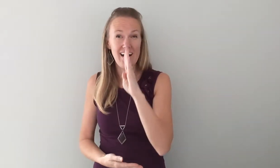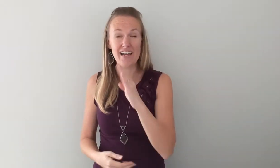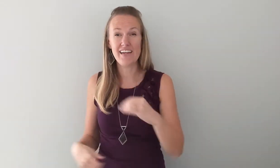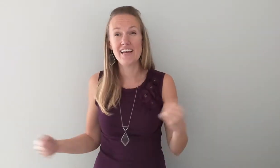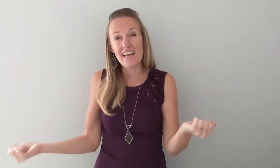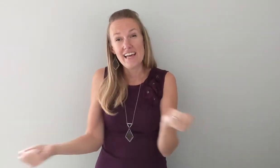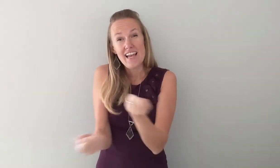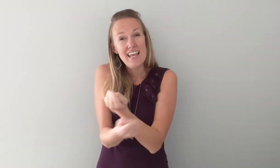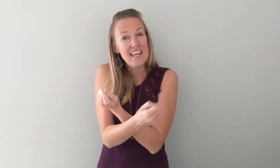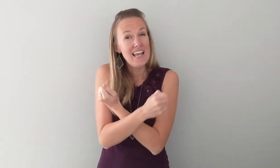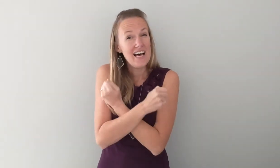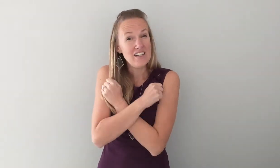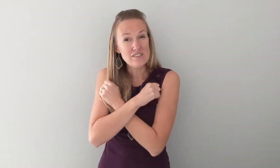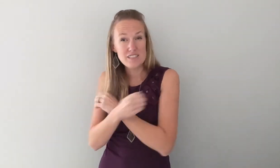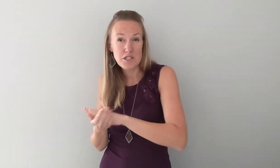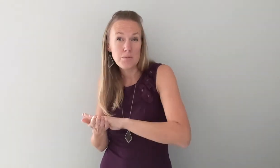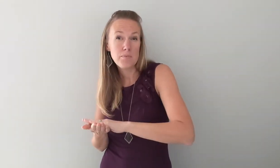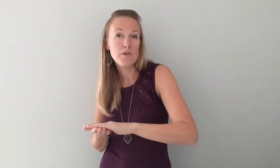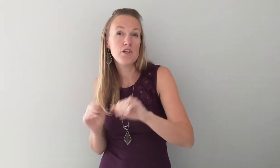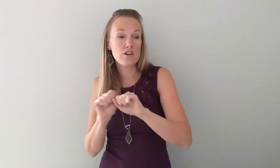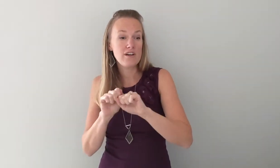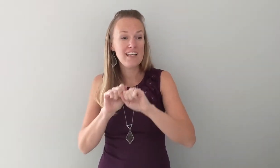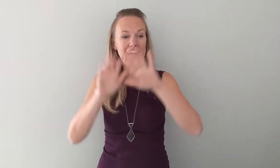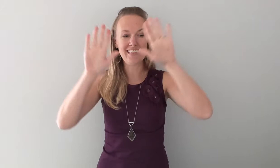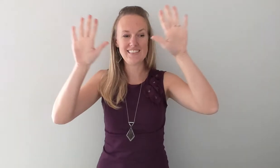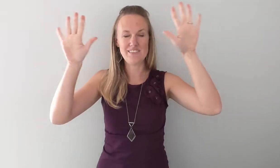God loves pure light.